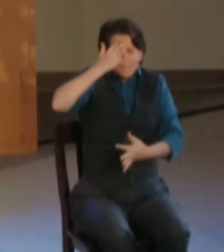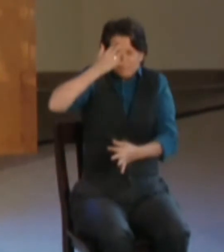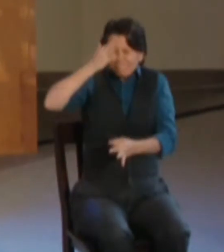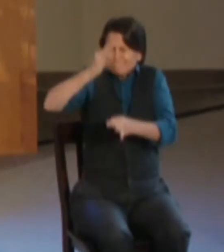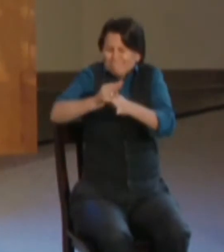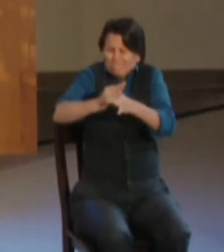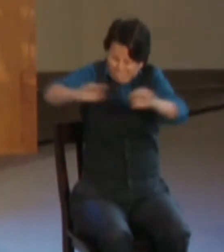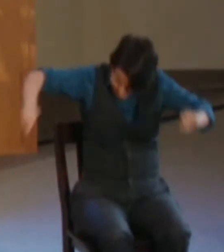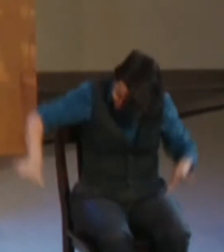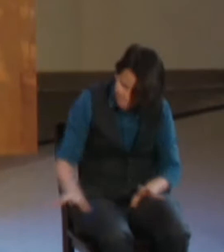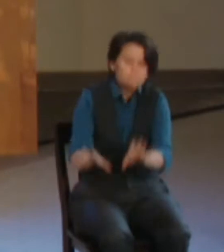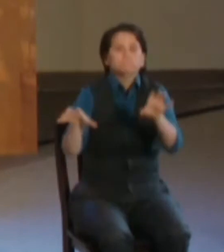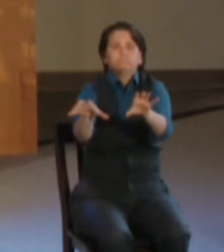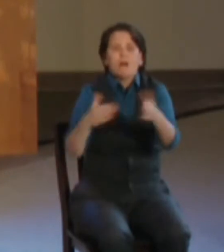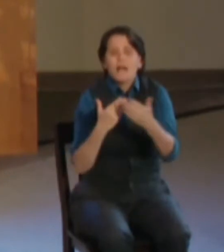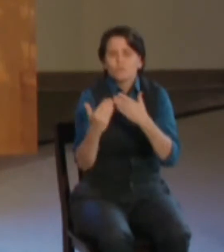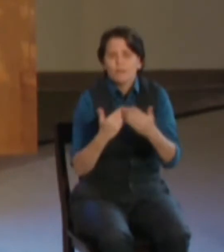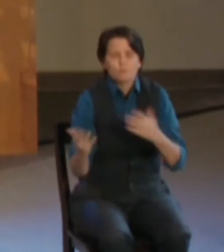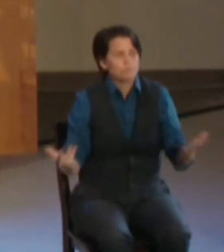on behalf of another.